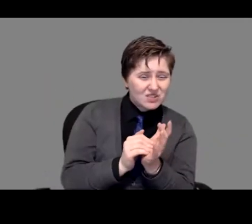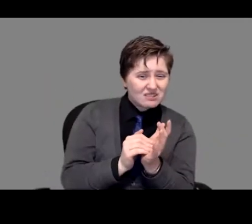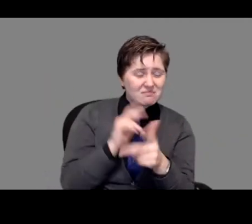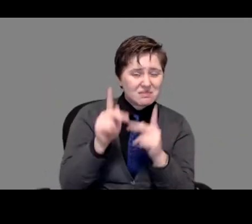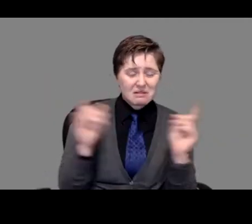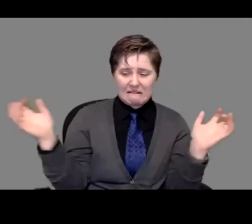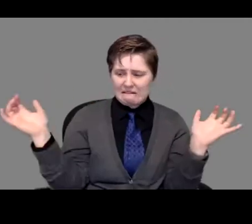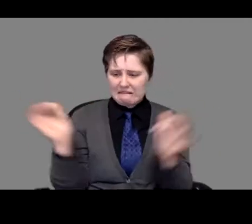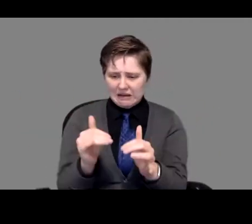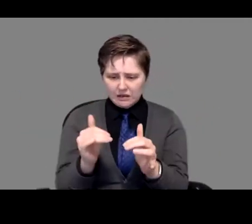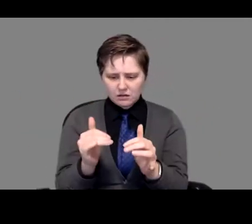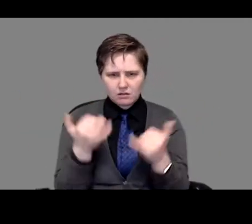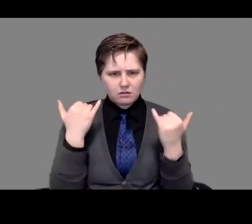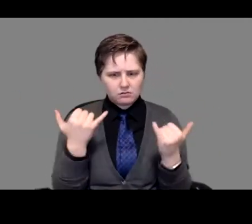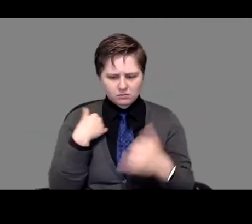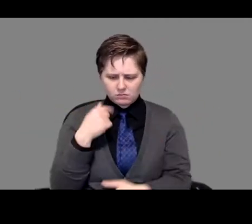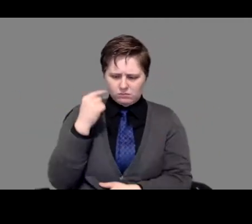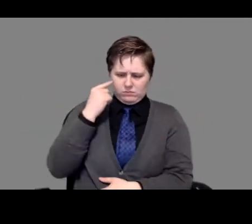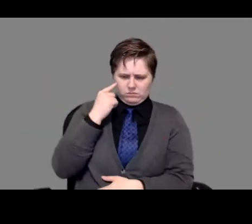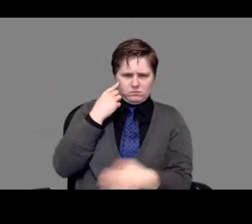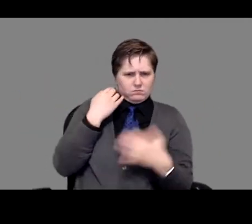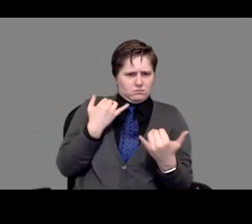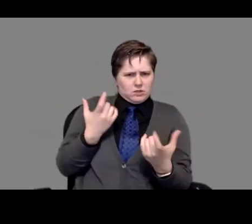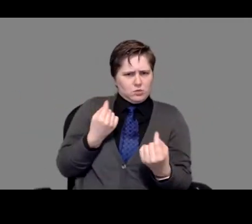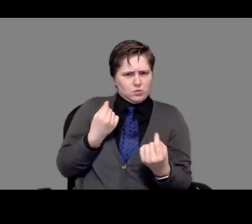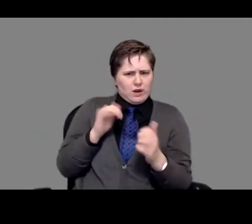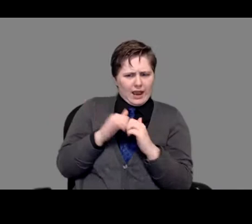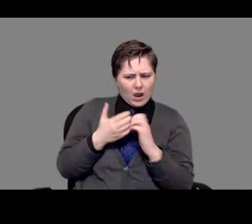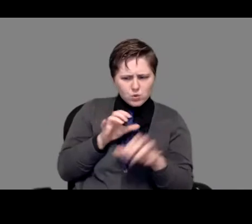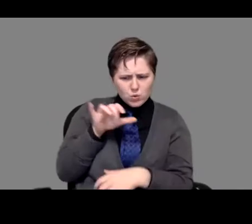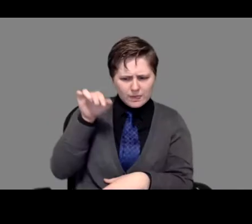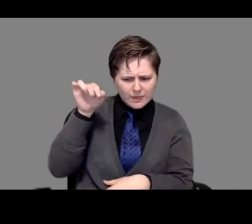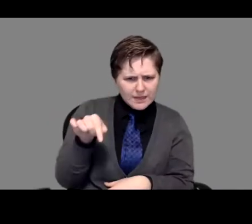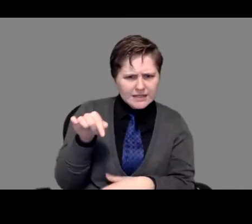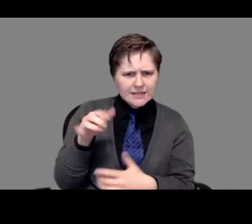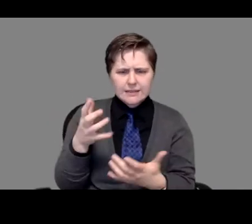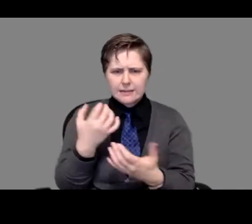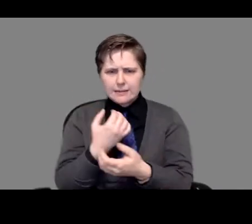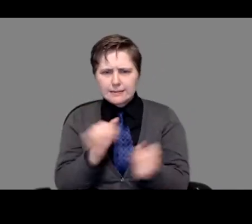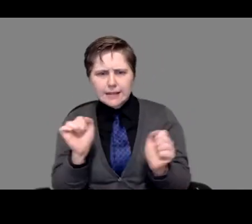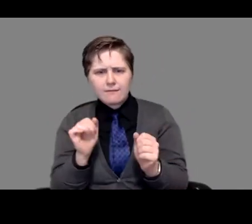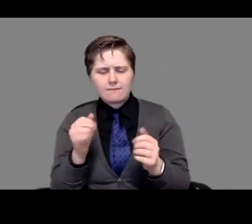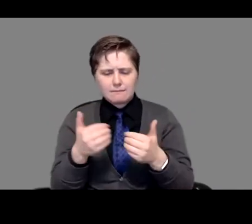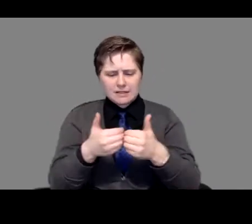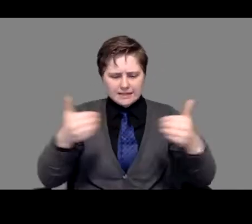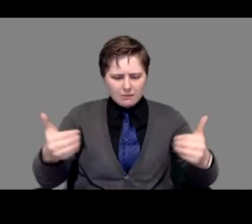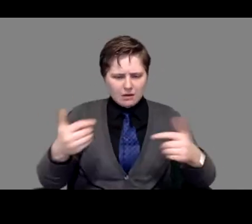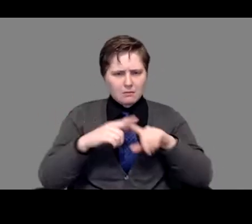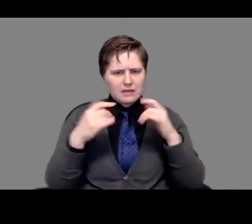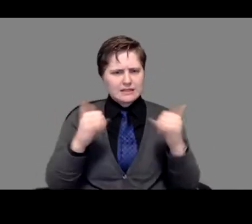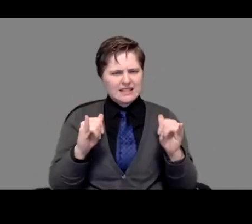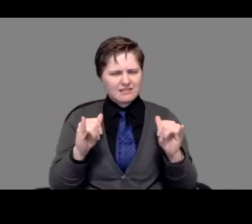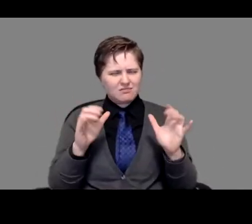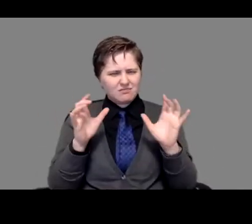focus on what that looks like in this day and age, and how can we do things that are safe and separate, but still